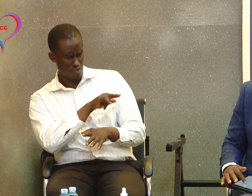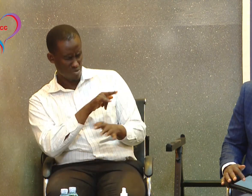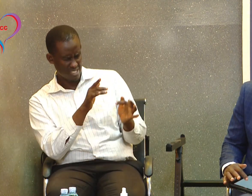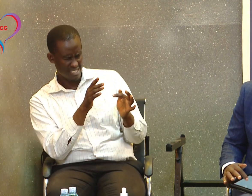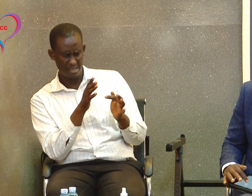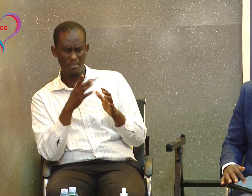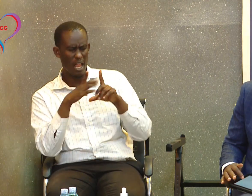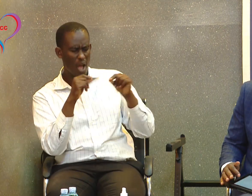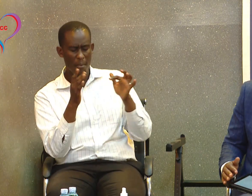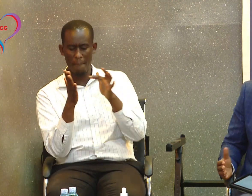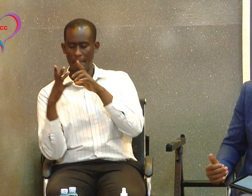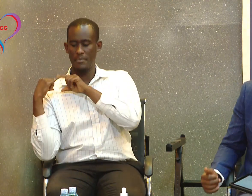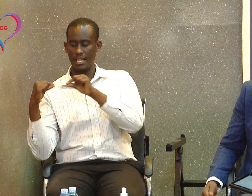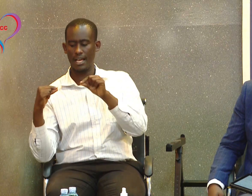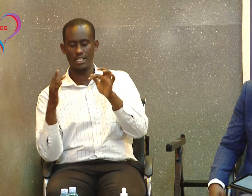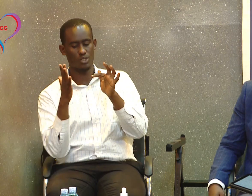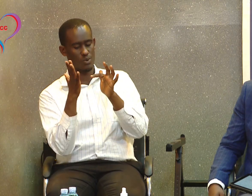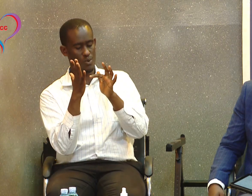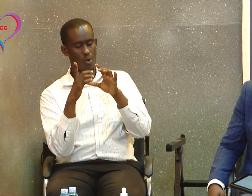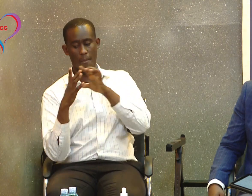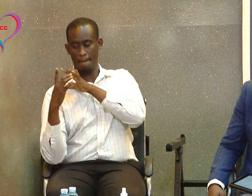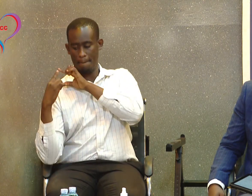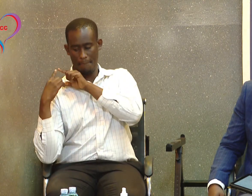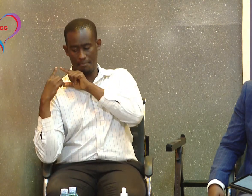w'Abayudaaya. And Jesus answered,